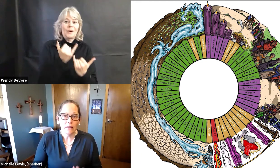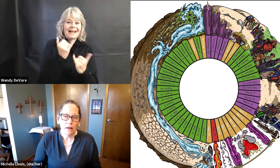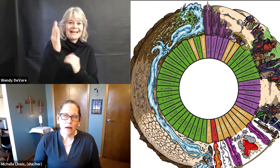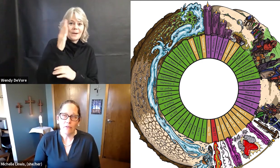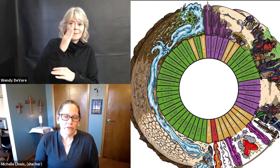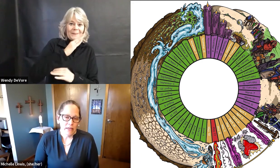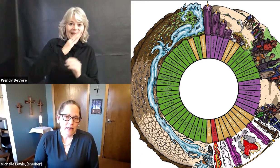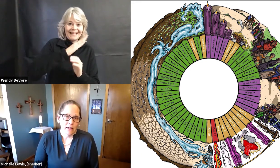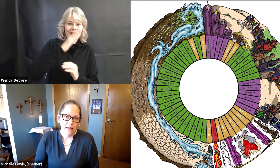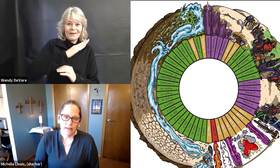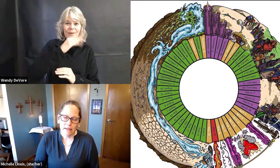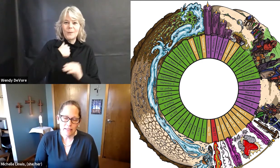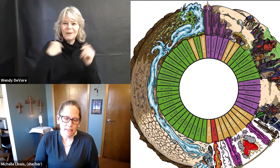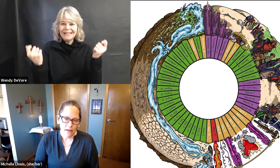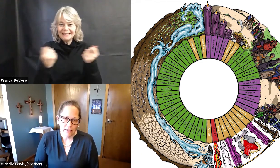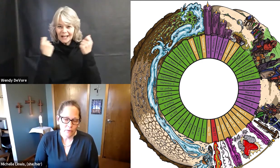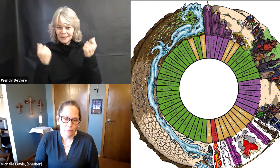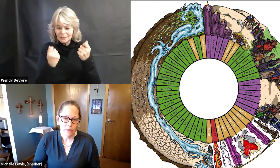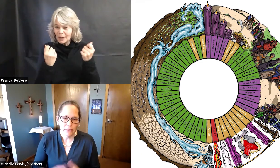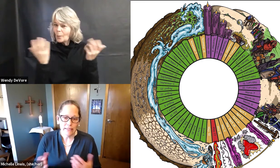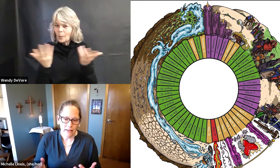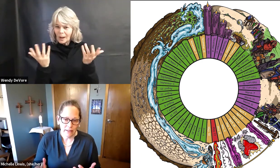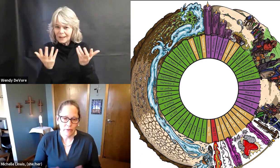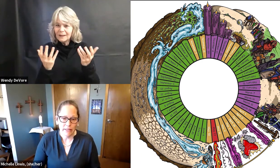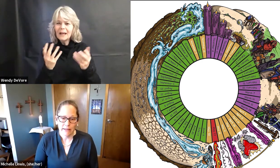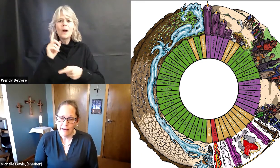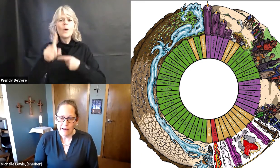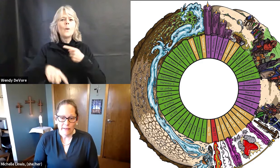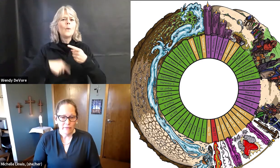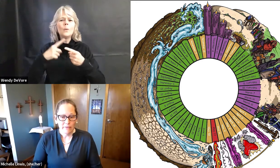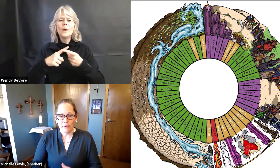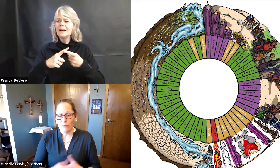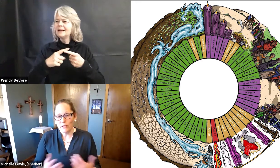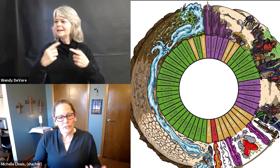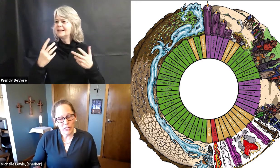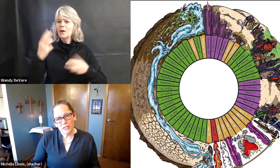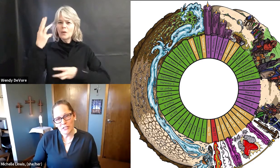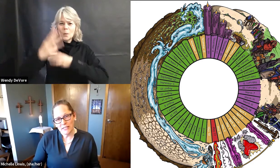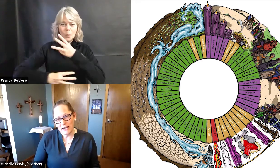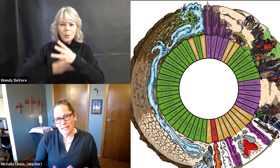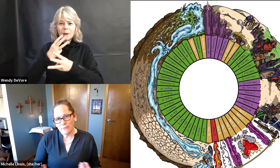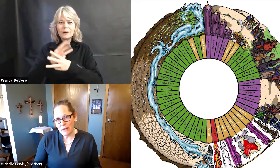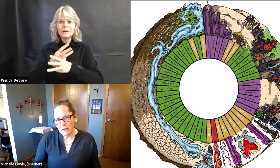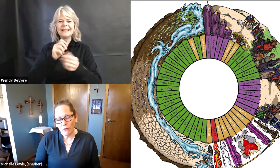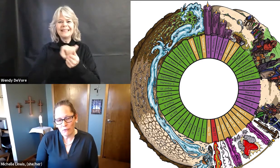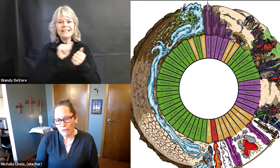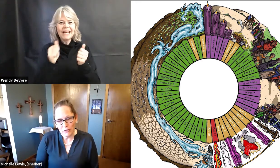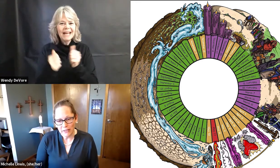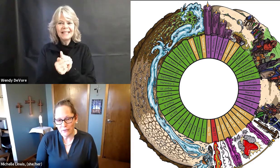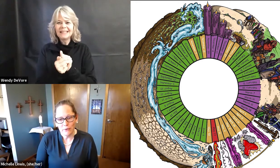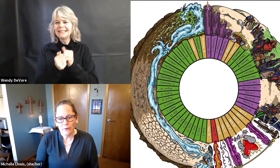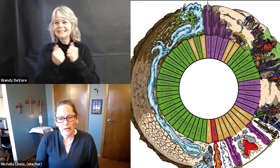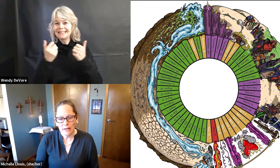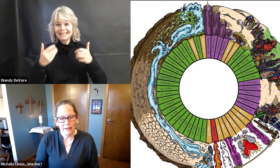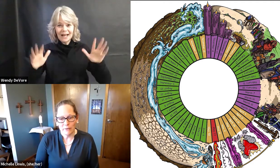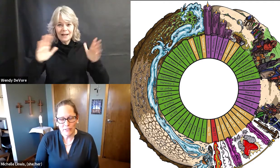when everything is done, really done, when the world changes and is made fully